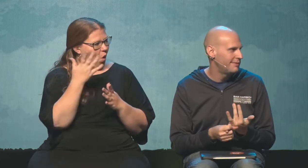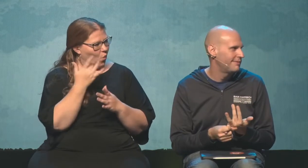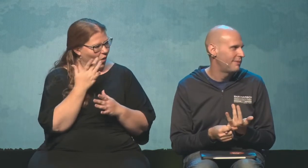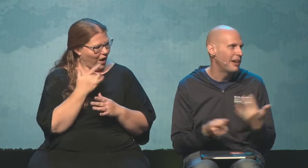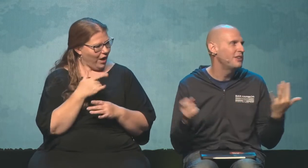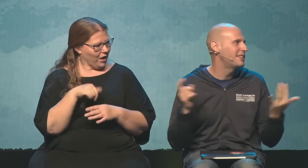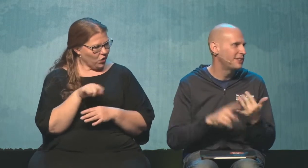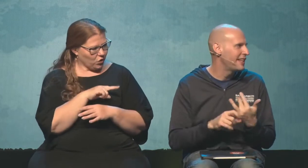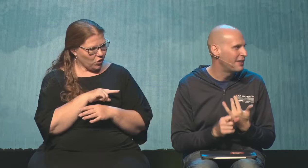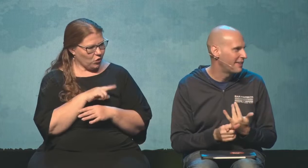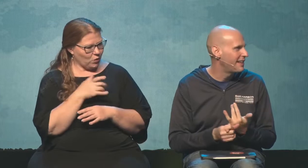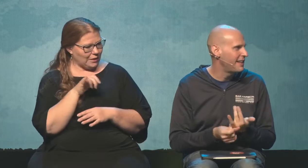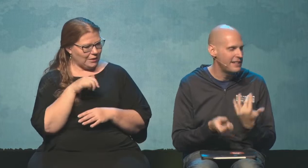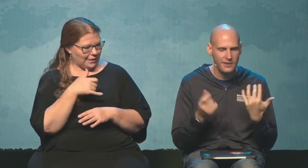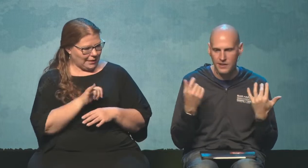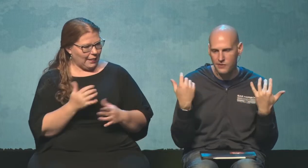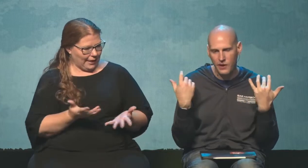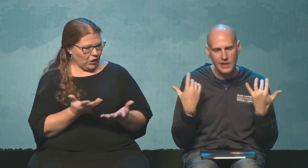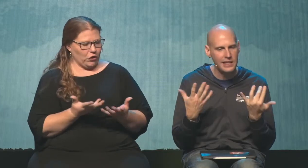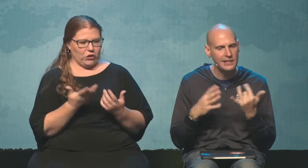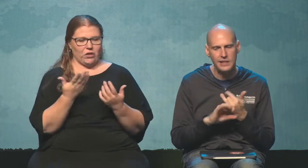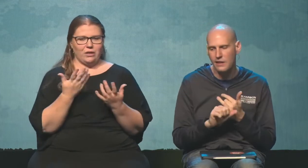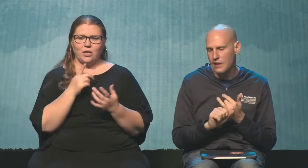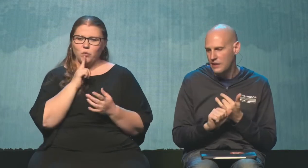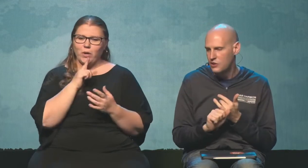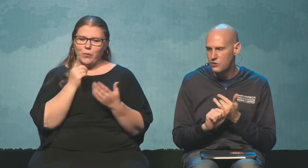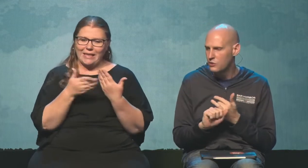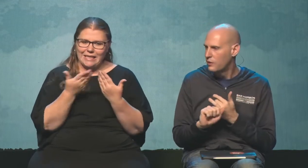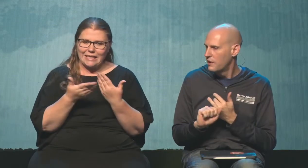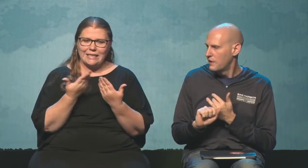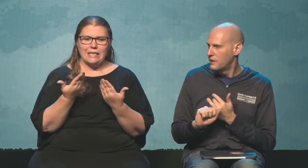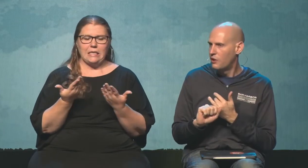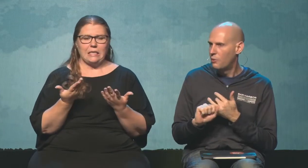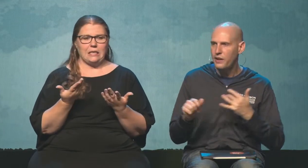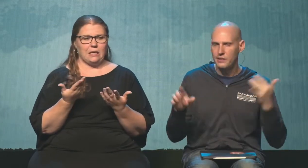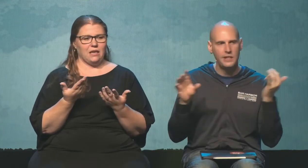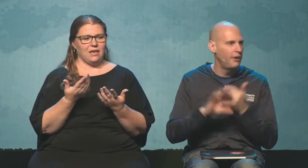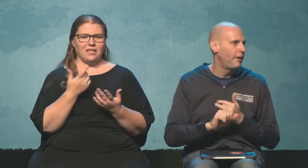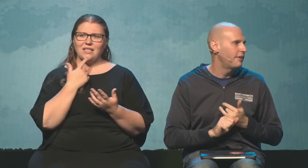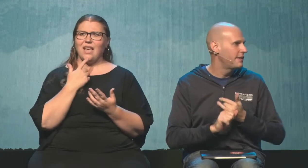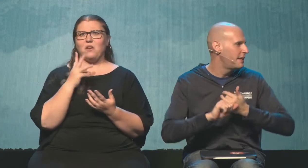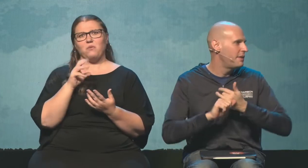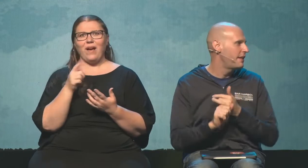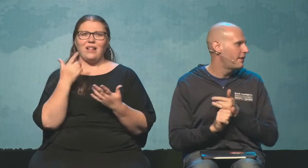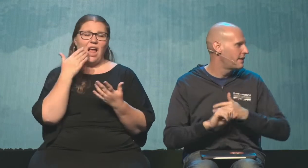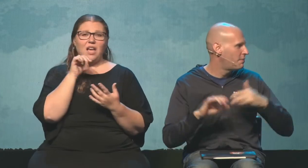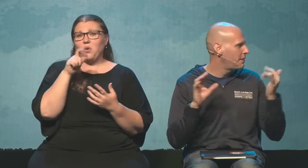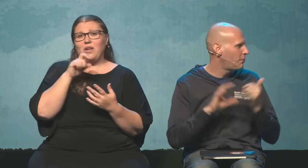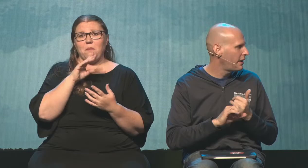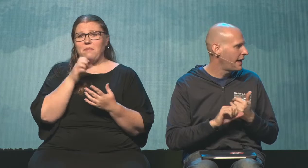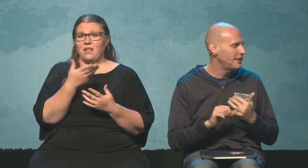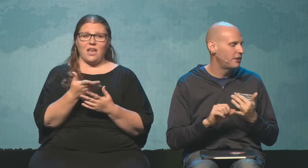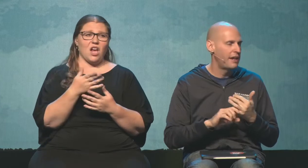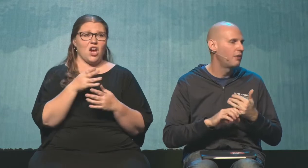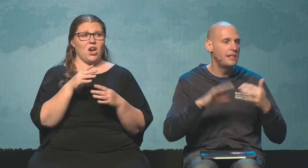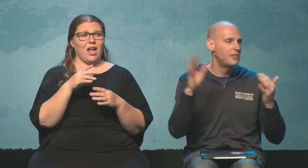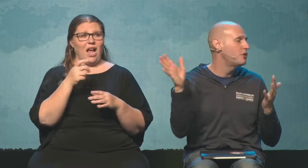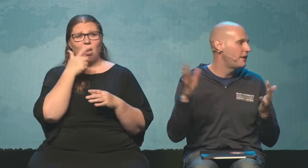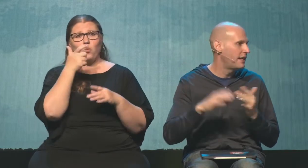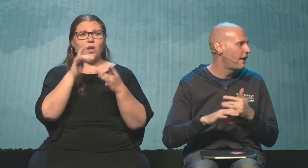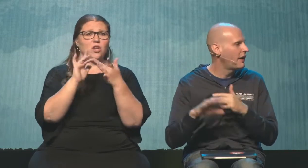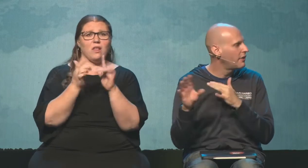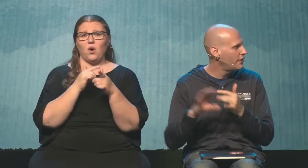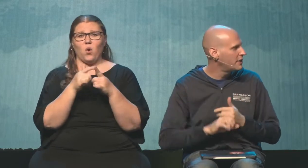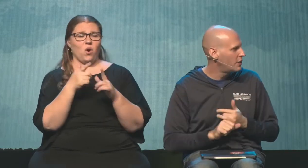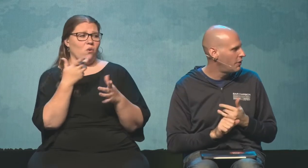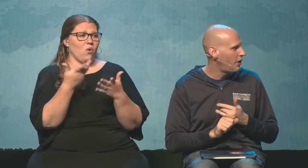you still here? It's very easy to go, well, you know, I don't need to be there. It's being broadcast, or I don't need to tune